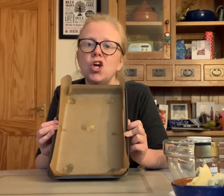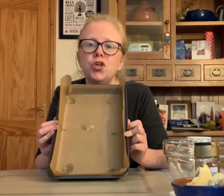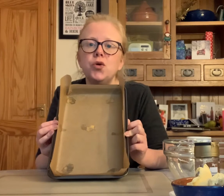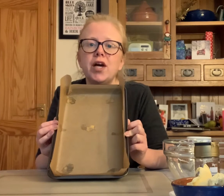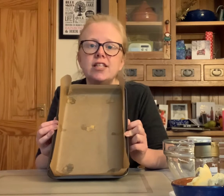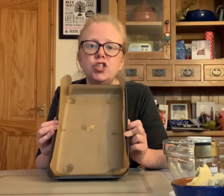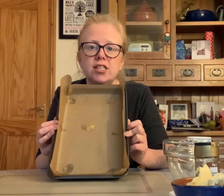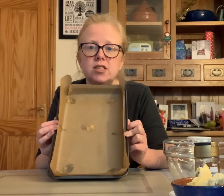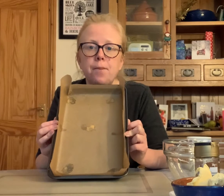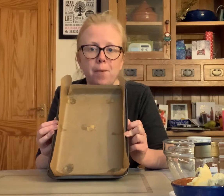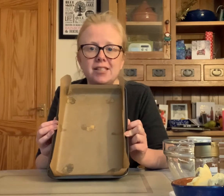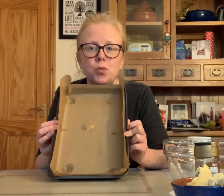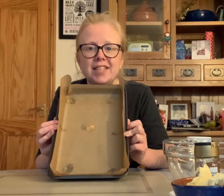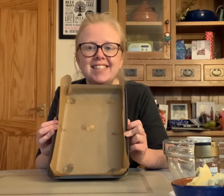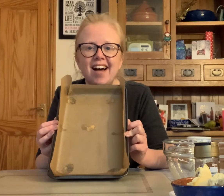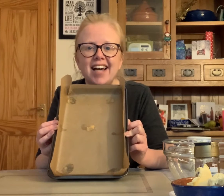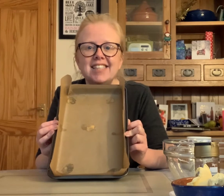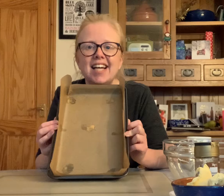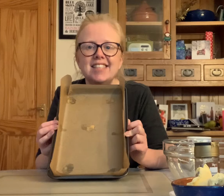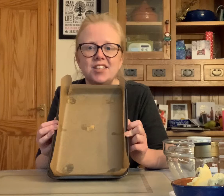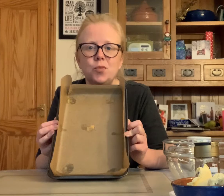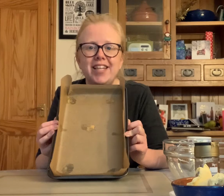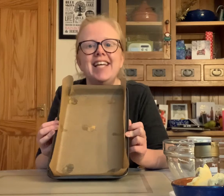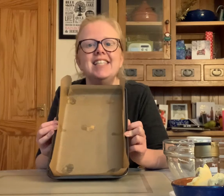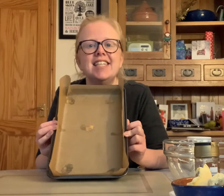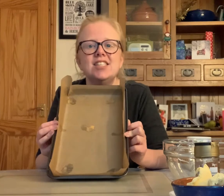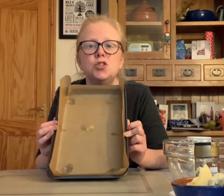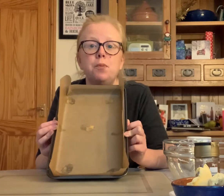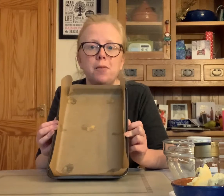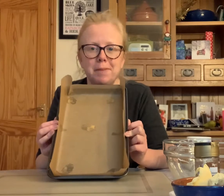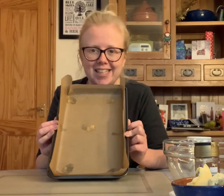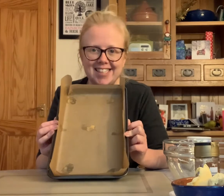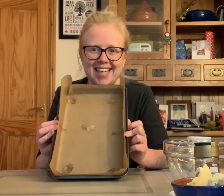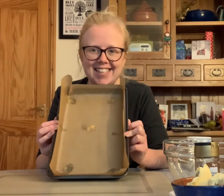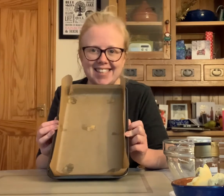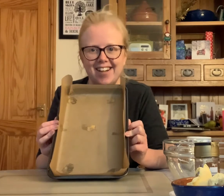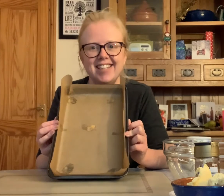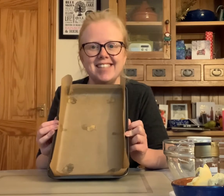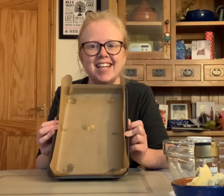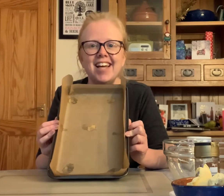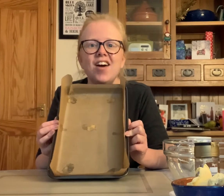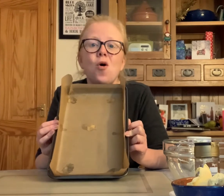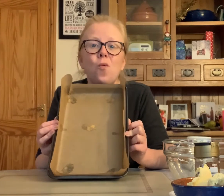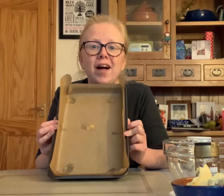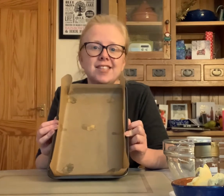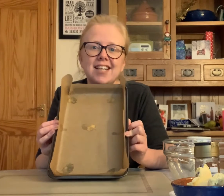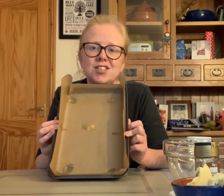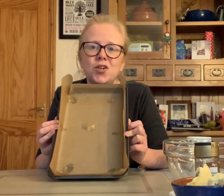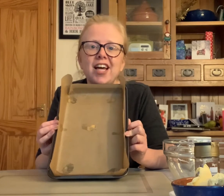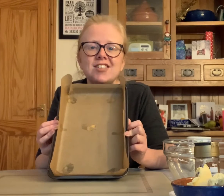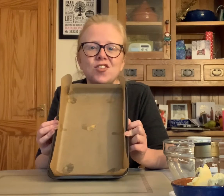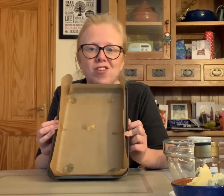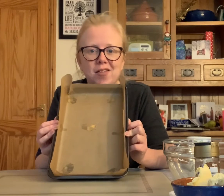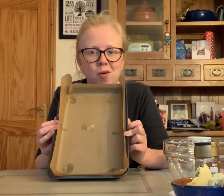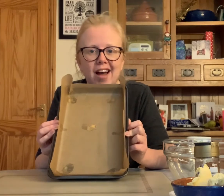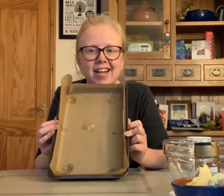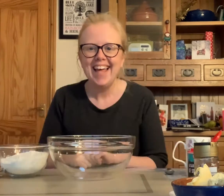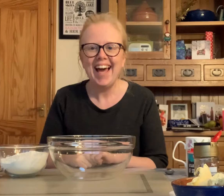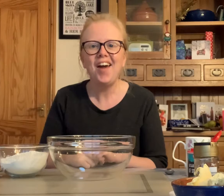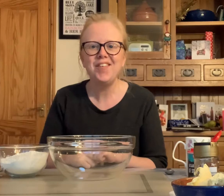you can just pop it to one side until we need it to pop the mixture inside. Well done, little cooks, great work. Okay,